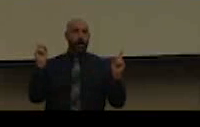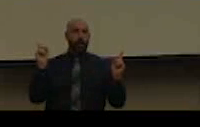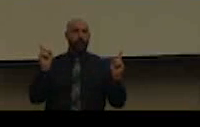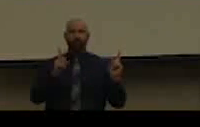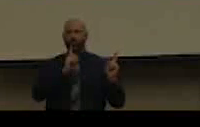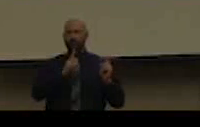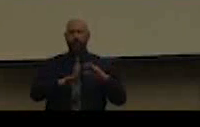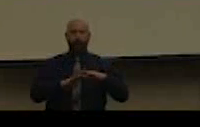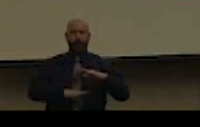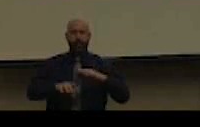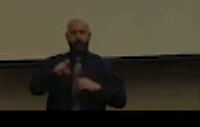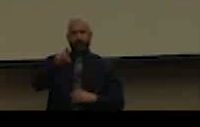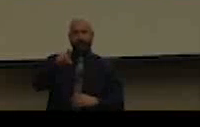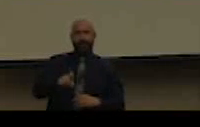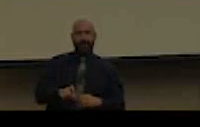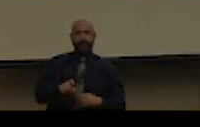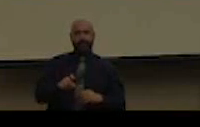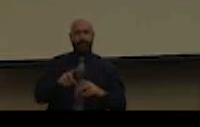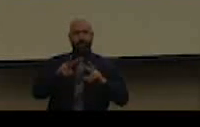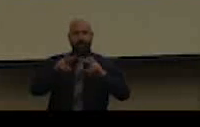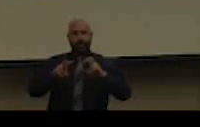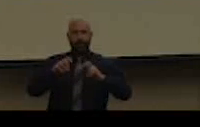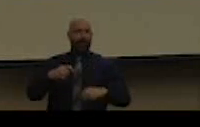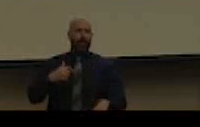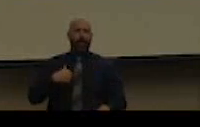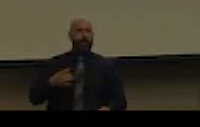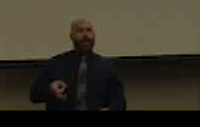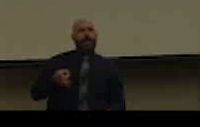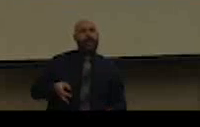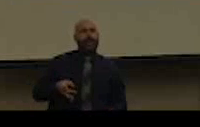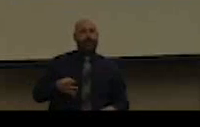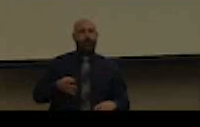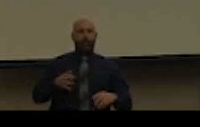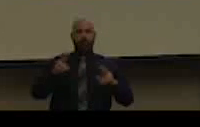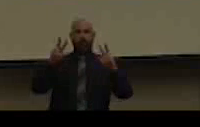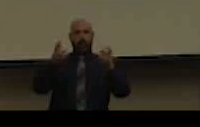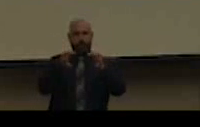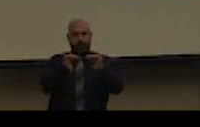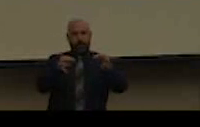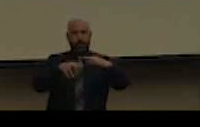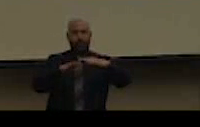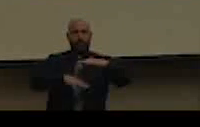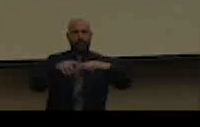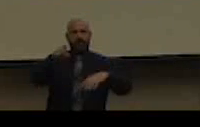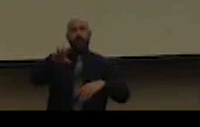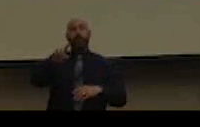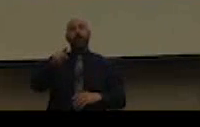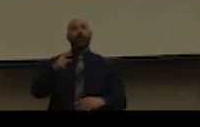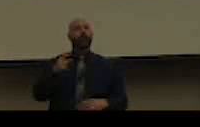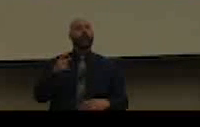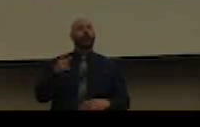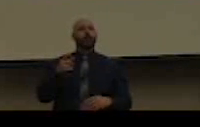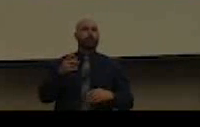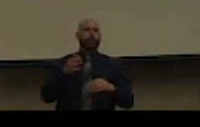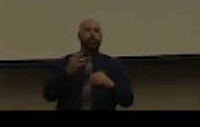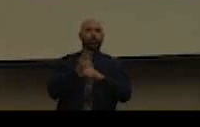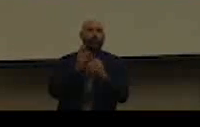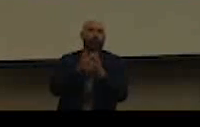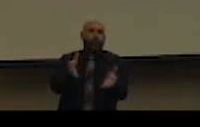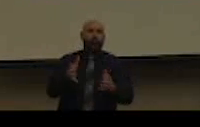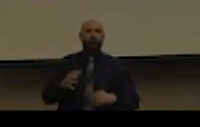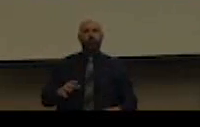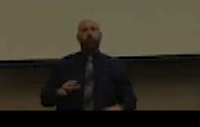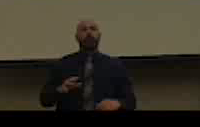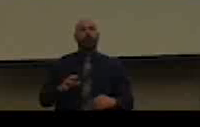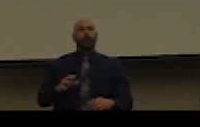that phrase because I think it's overused in a lot of ways, but it really just looked at on class, do you know what it is? Have you been trained